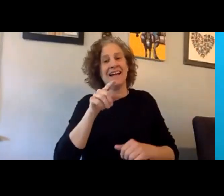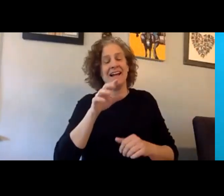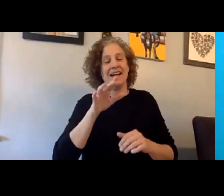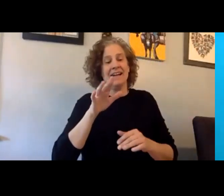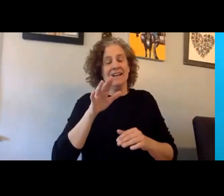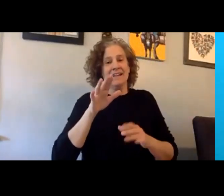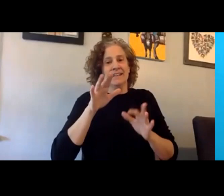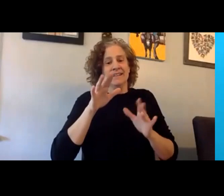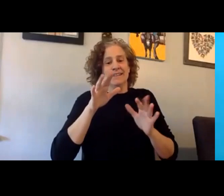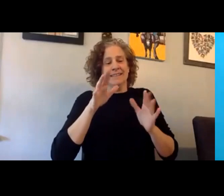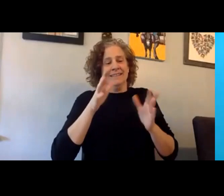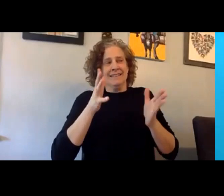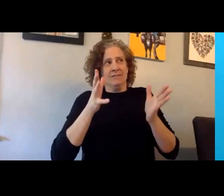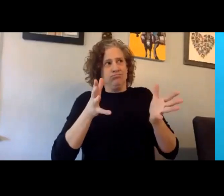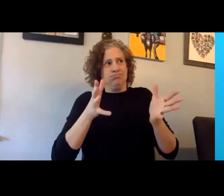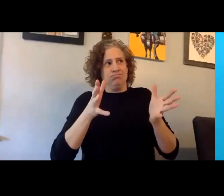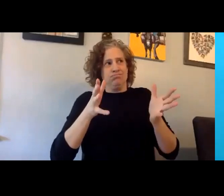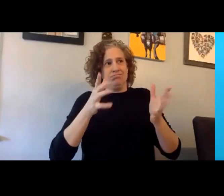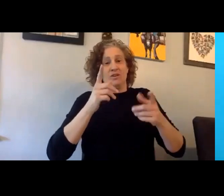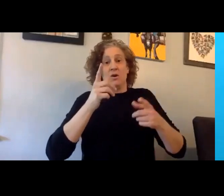try. So,